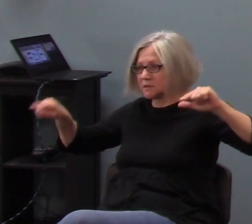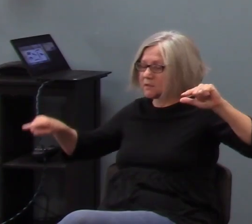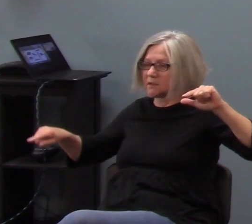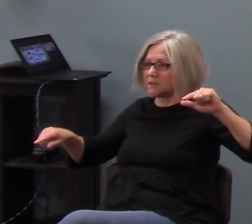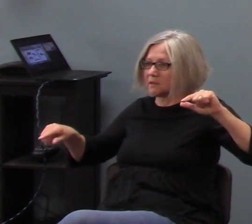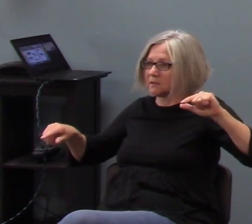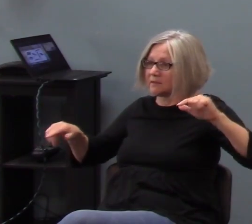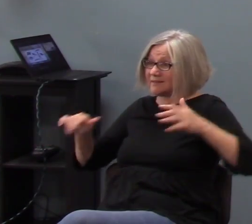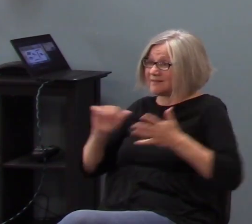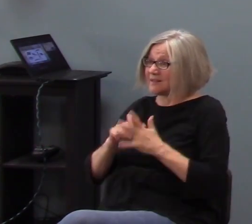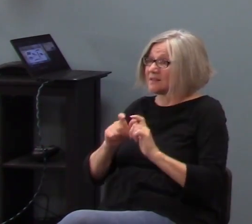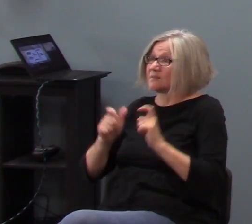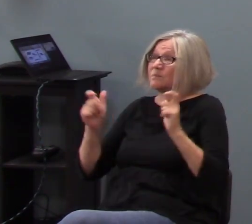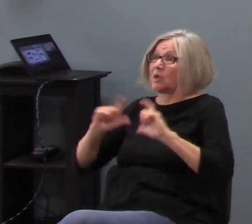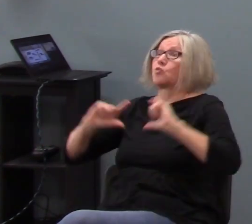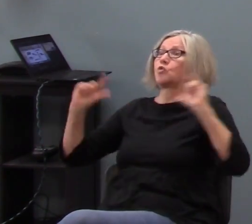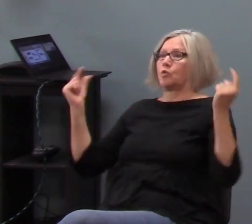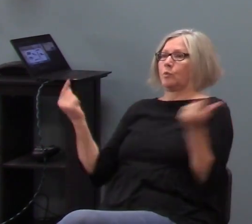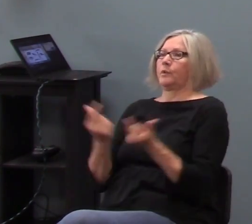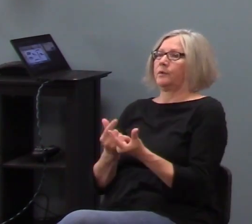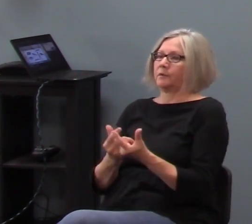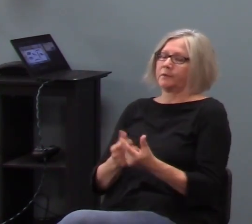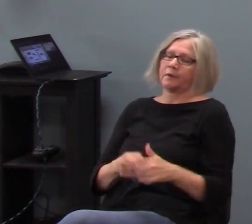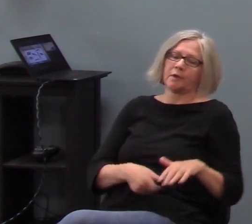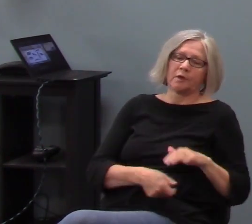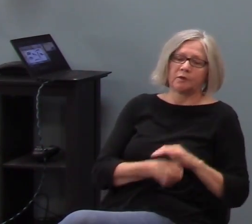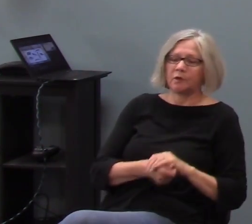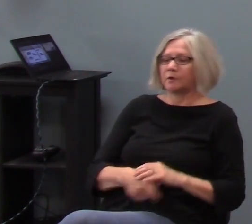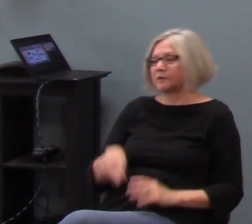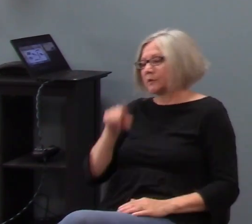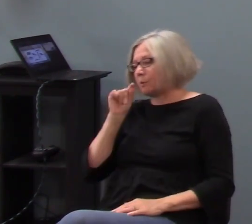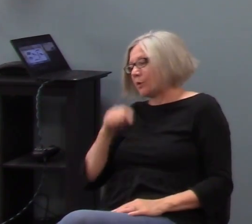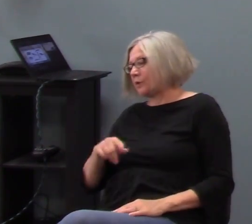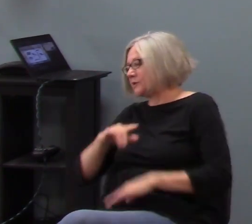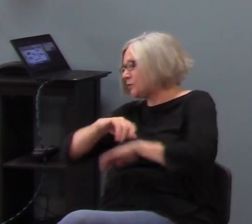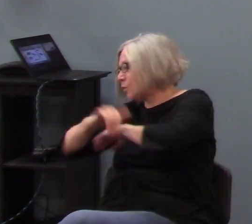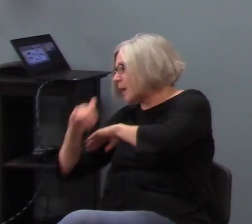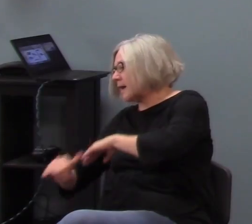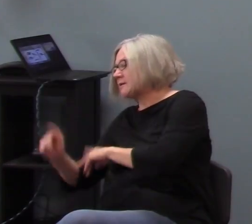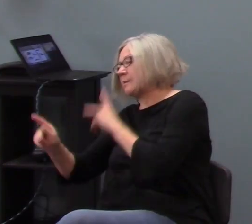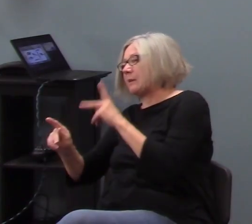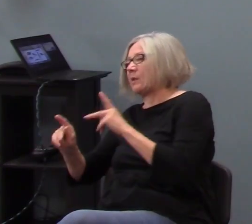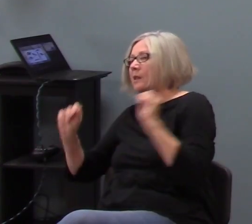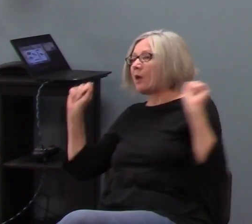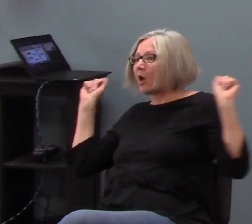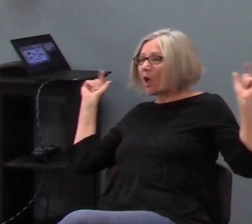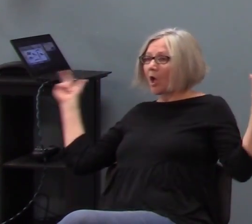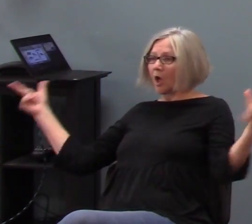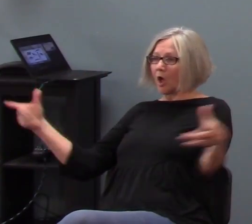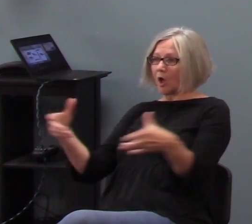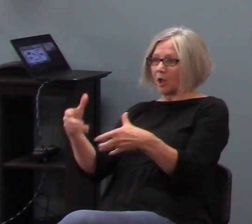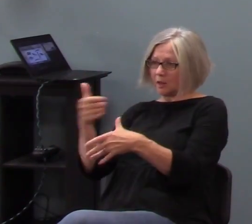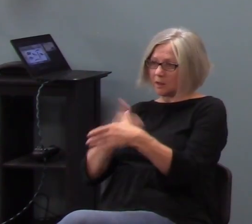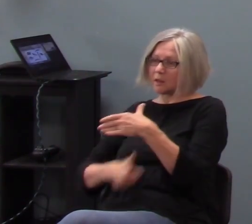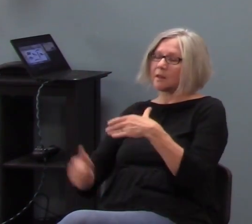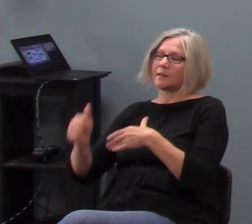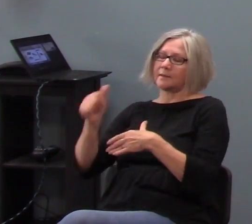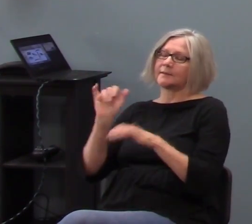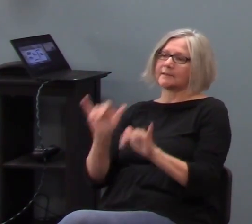be. So everything from turtles to birds to whales to people is all in the same phylum.